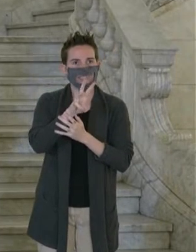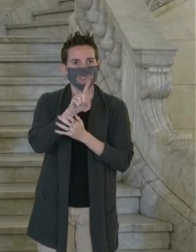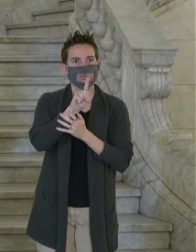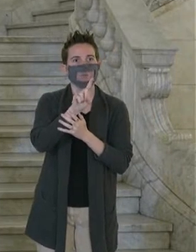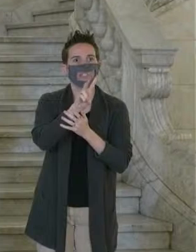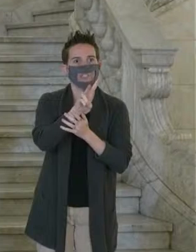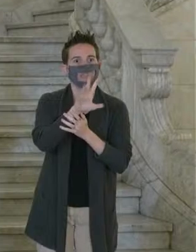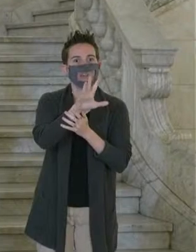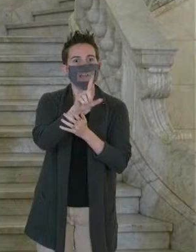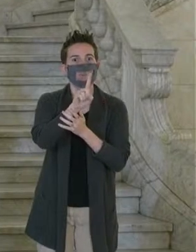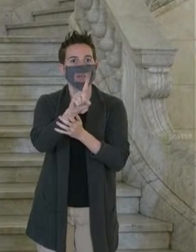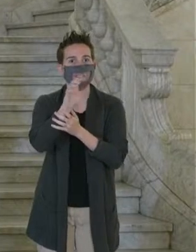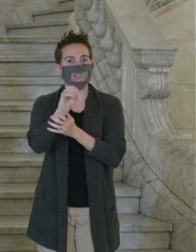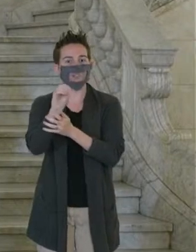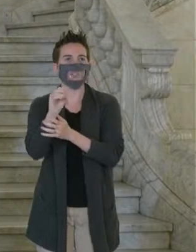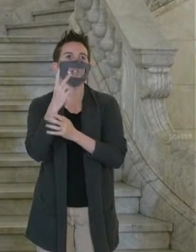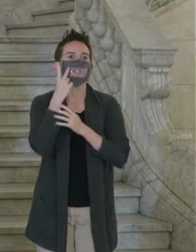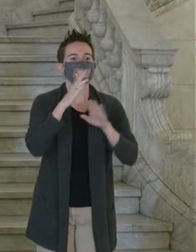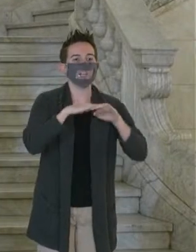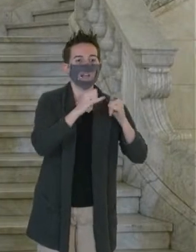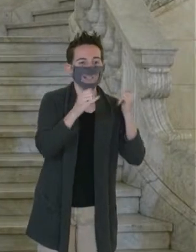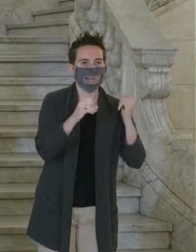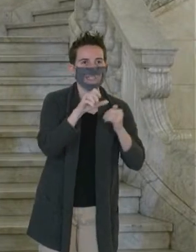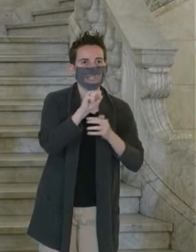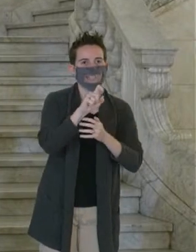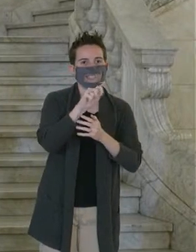314-612-5100 or visit